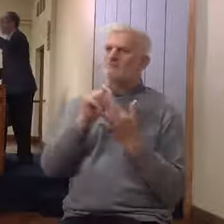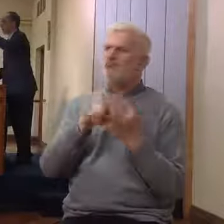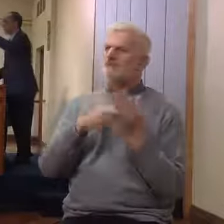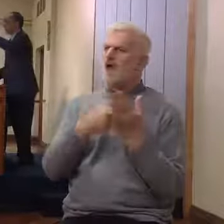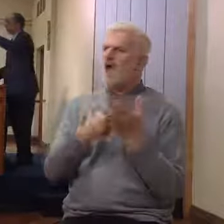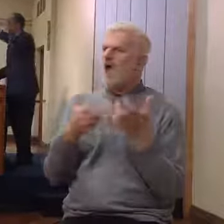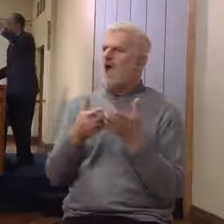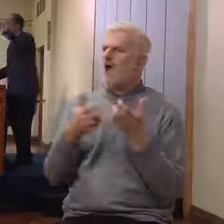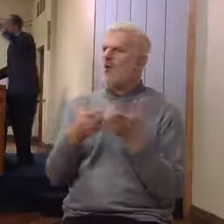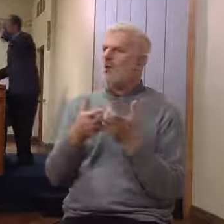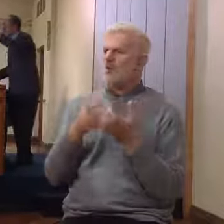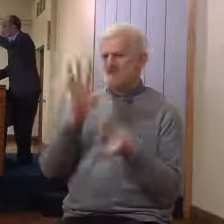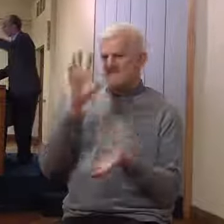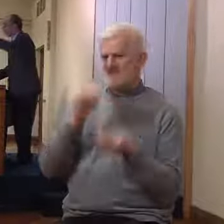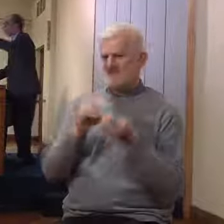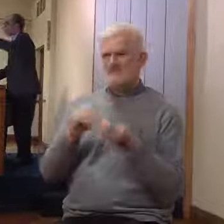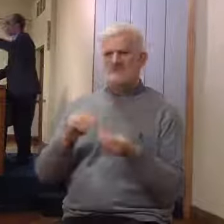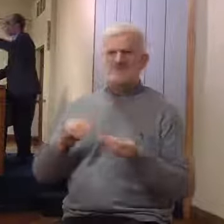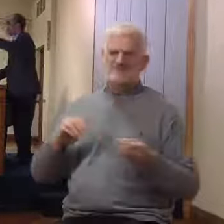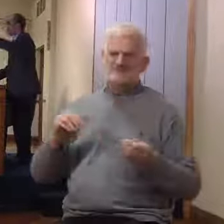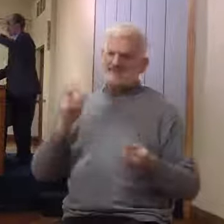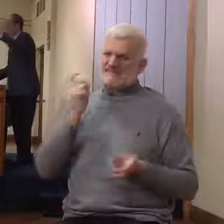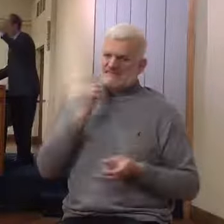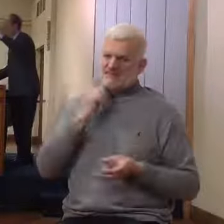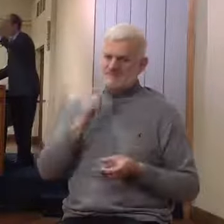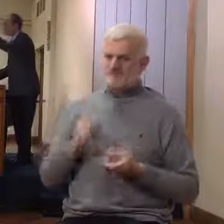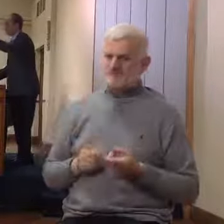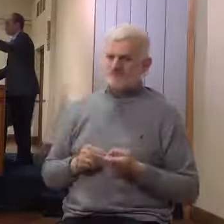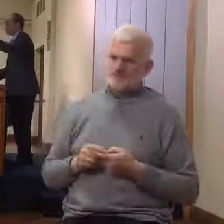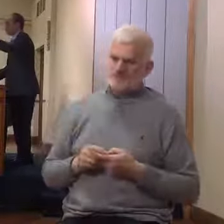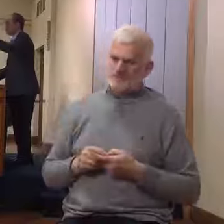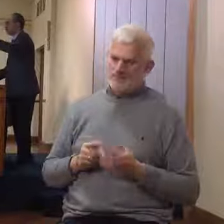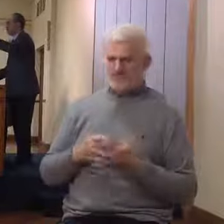words. Salvation,